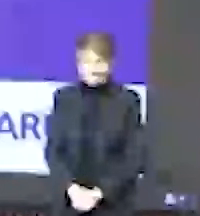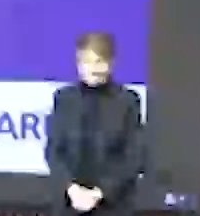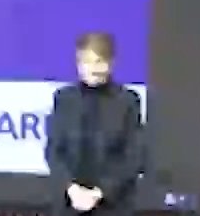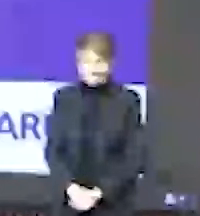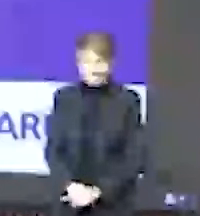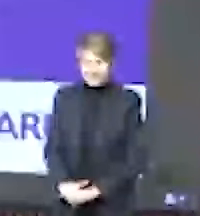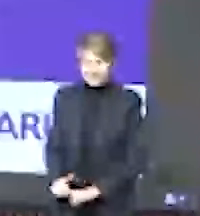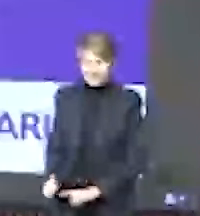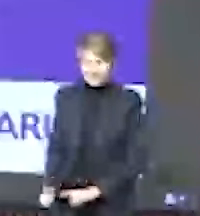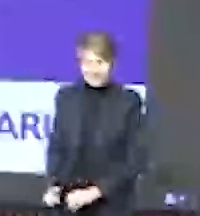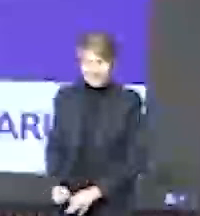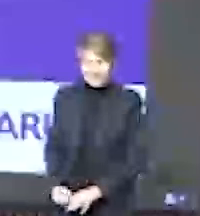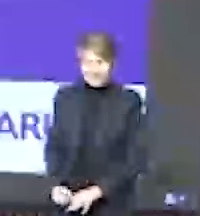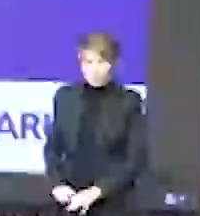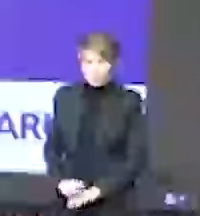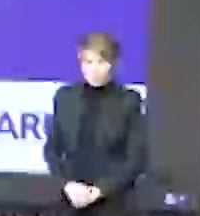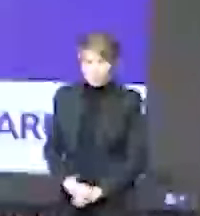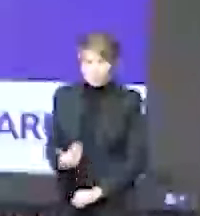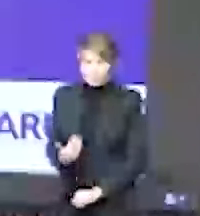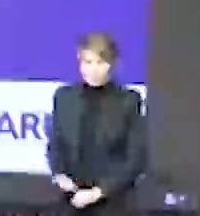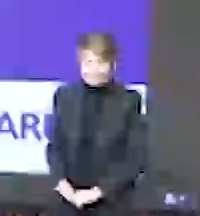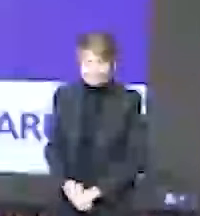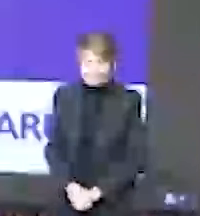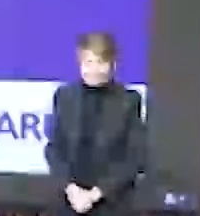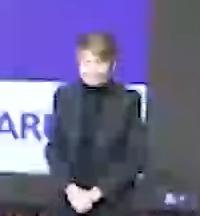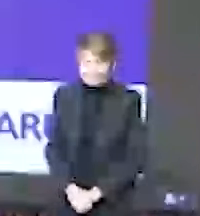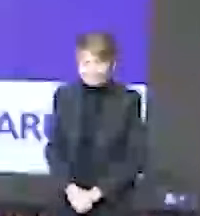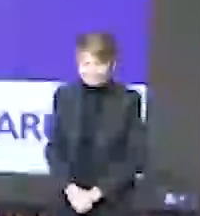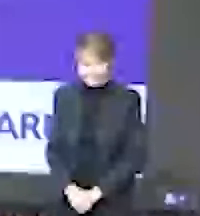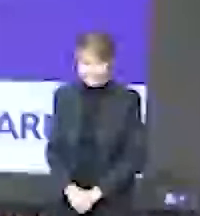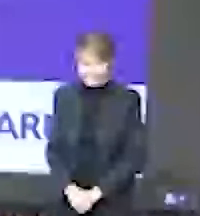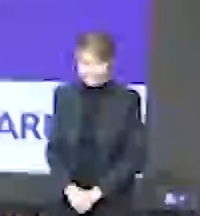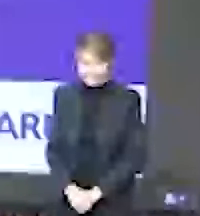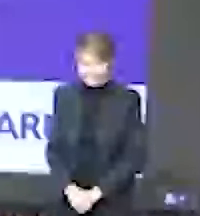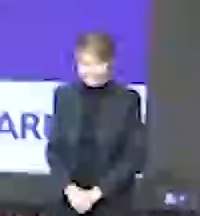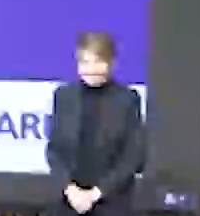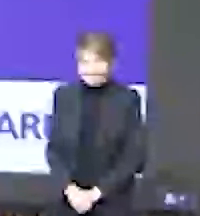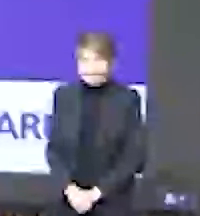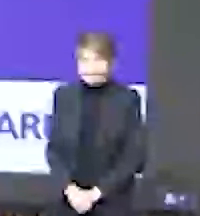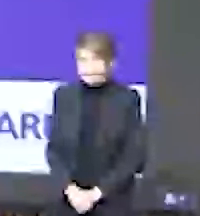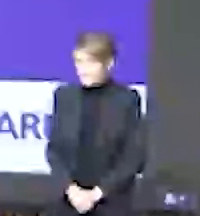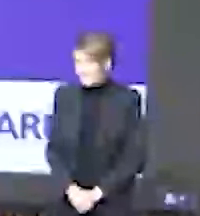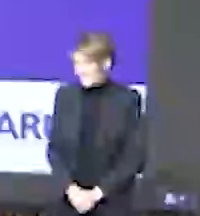Great question. I don't know is the short answer. There are a range of